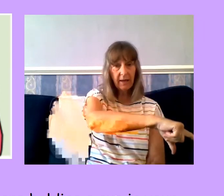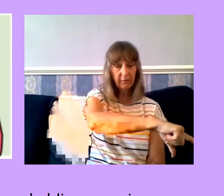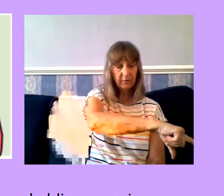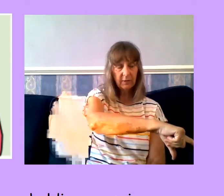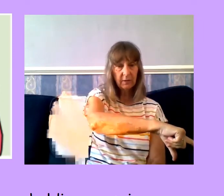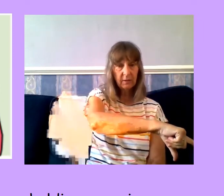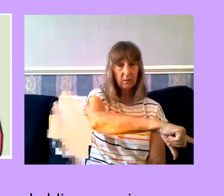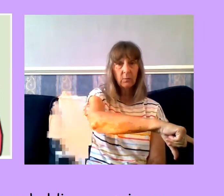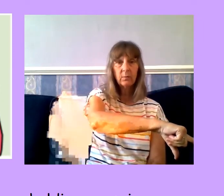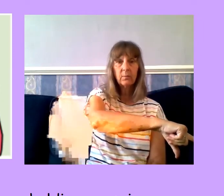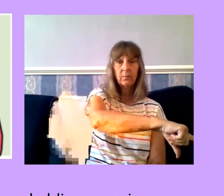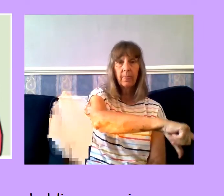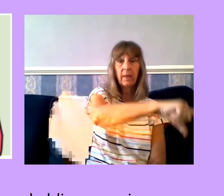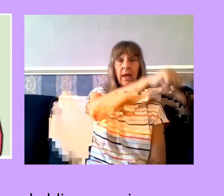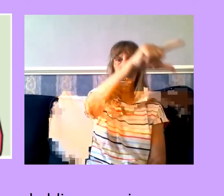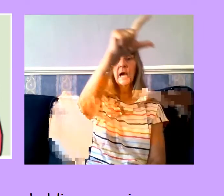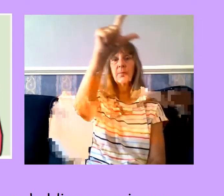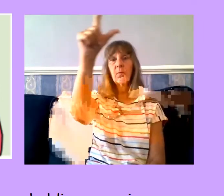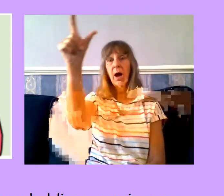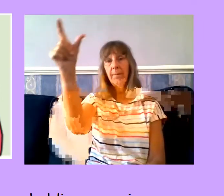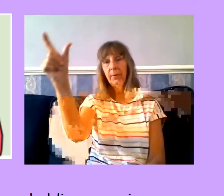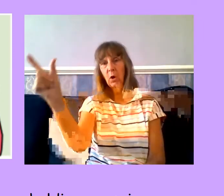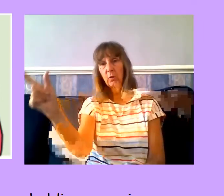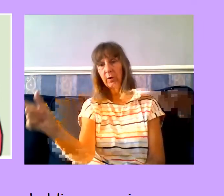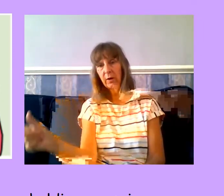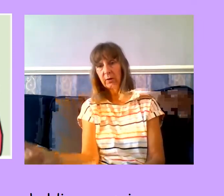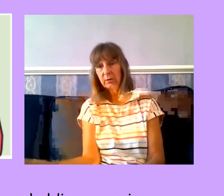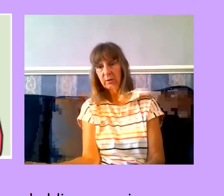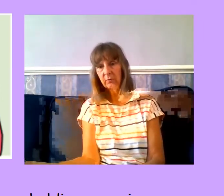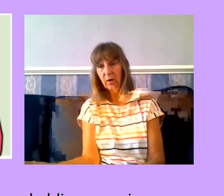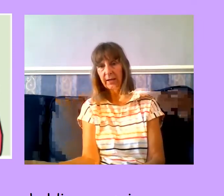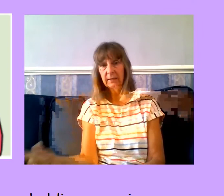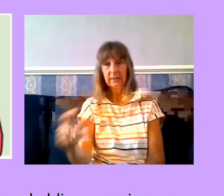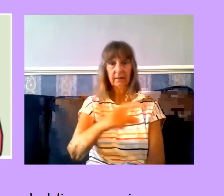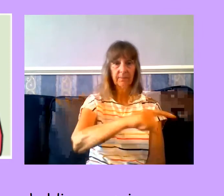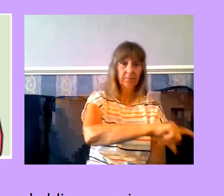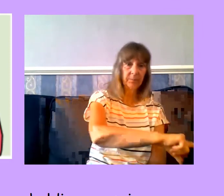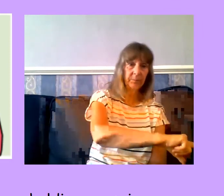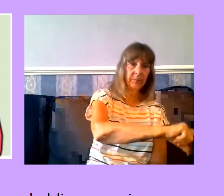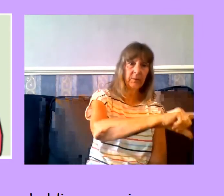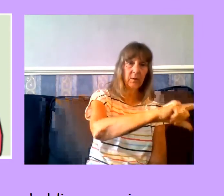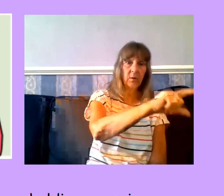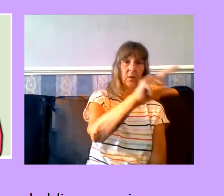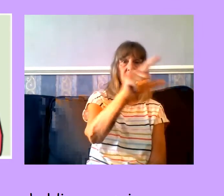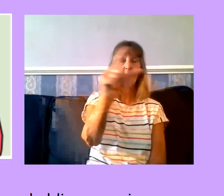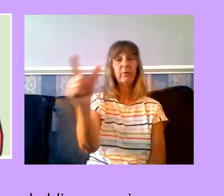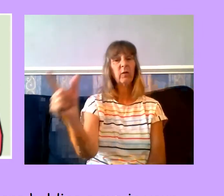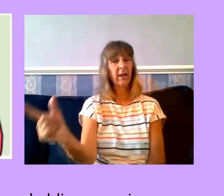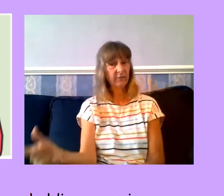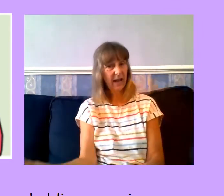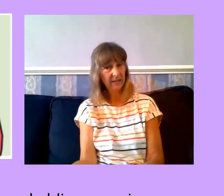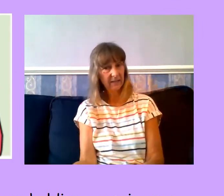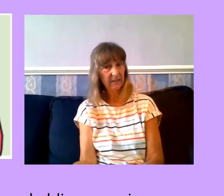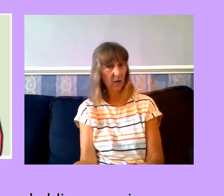on the left and come up and over to the right. Or if you're left-handed, start on the